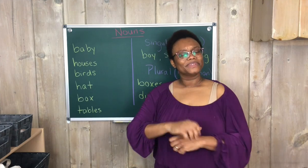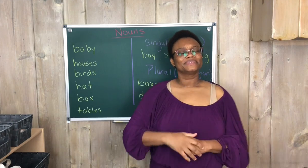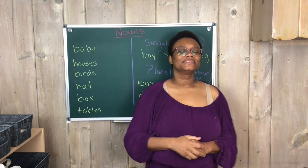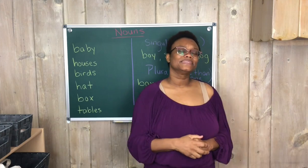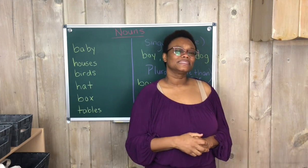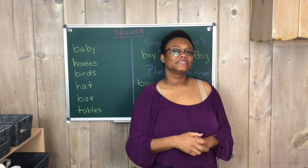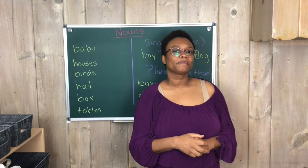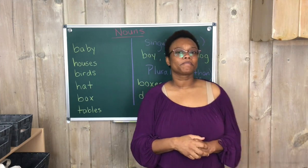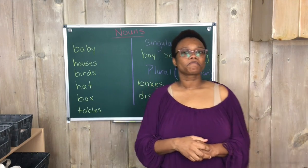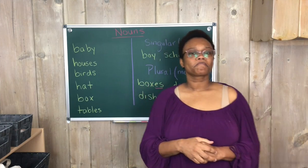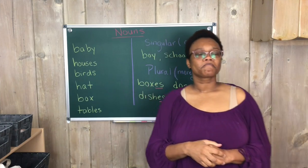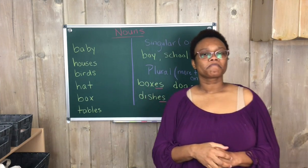Good job.